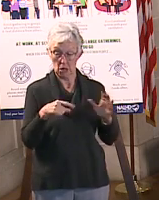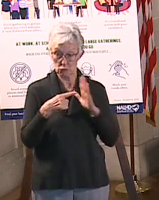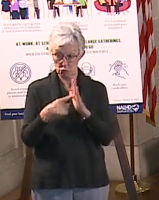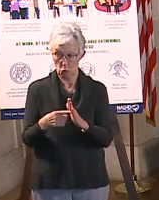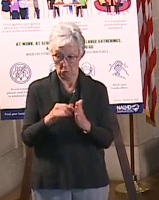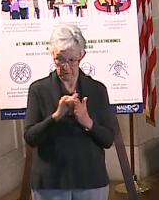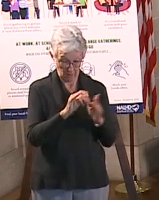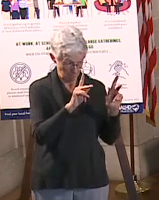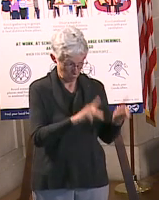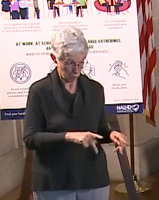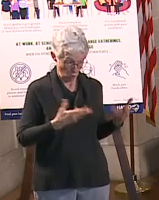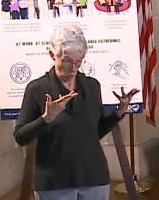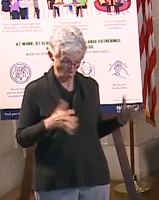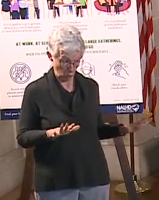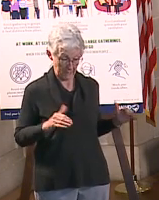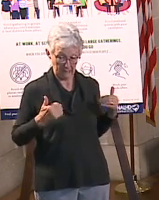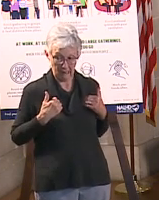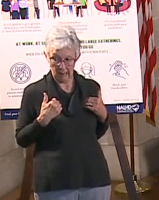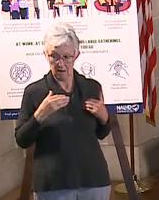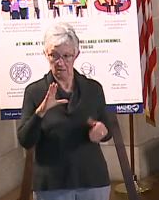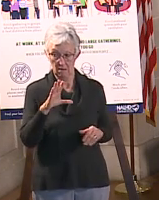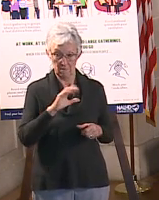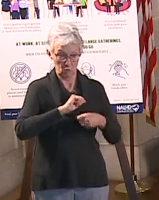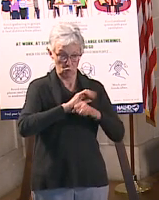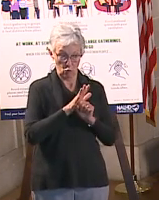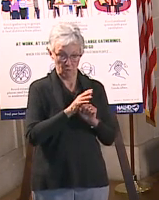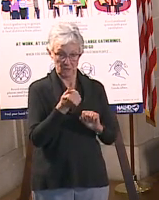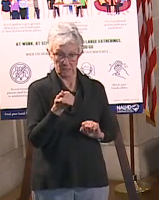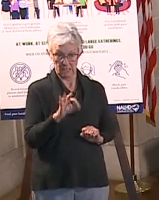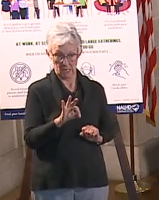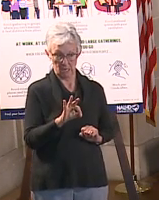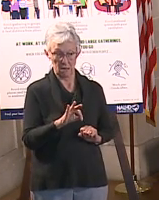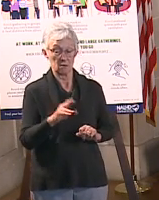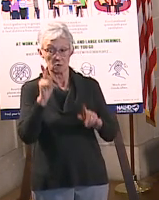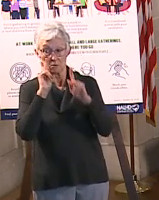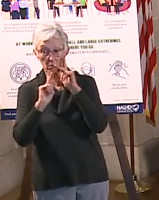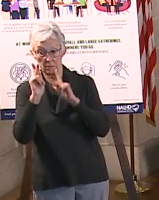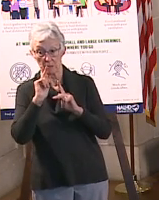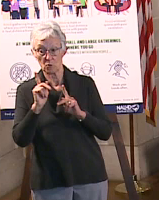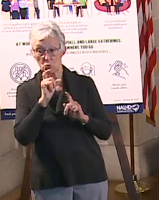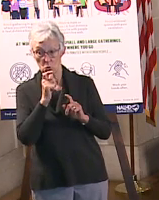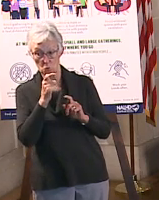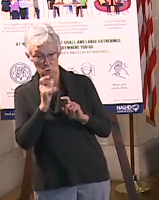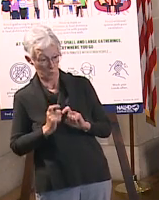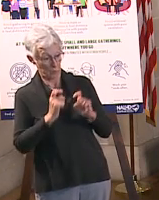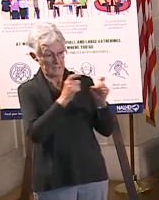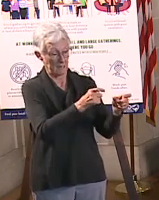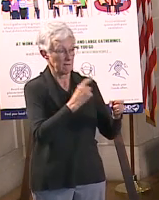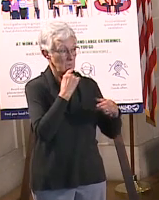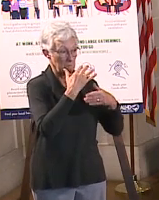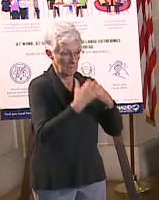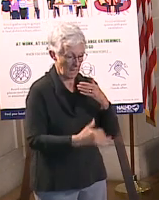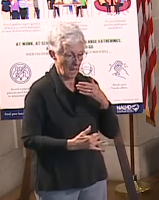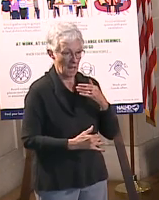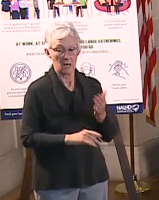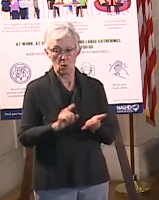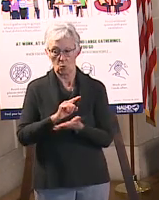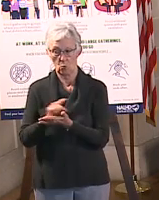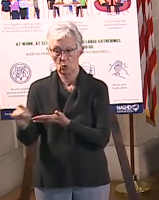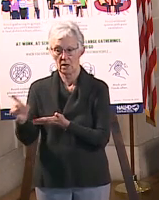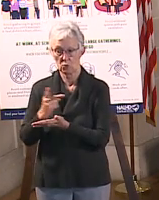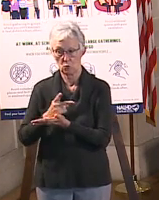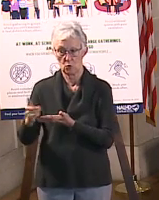COVID-19. So blood donors typically will find out within 1 to 2 weeks whether their blood has the presence of